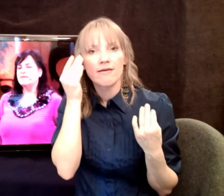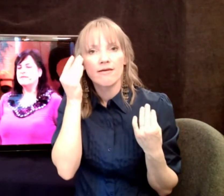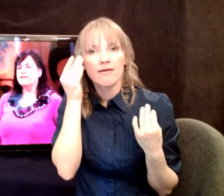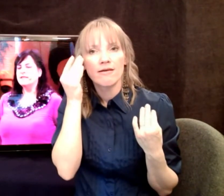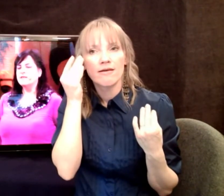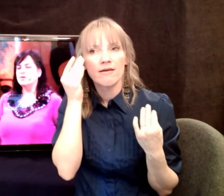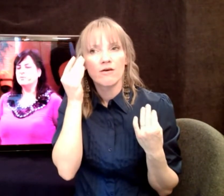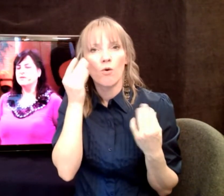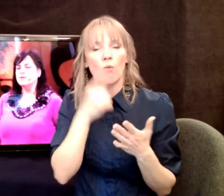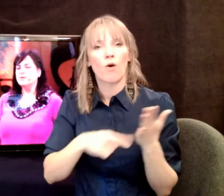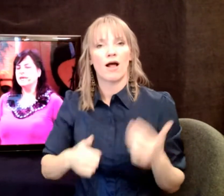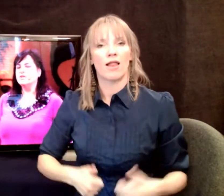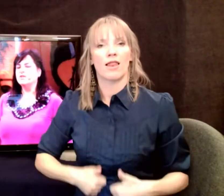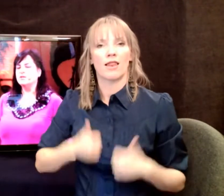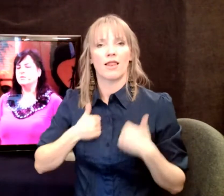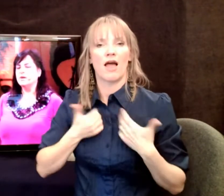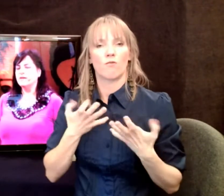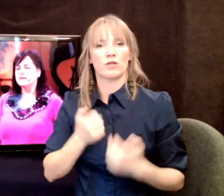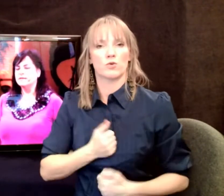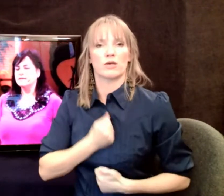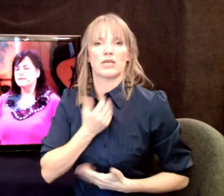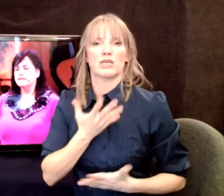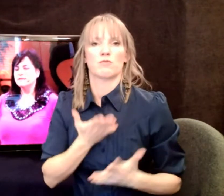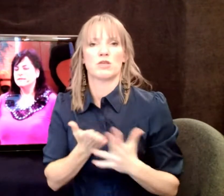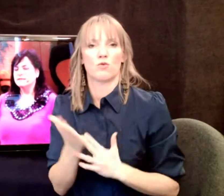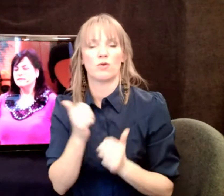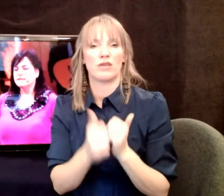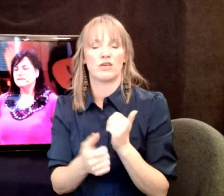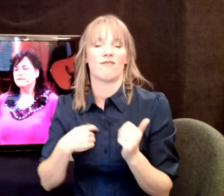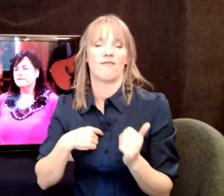life is seeking to express through each one of us.